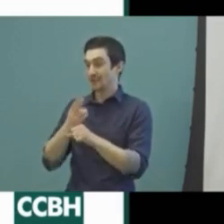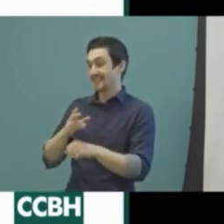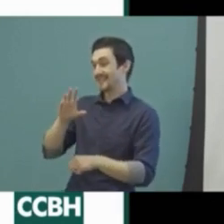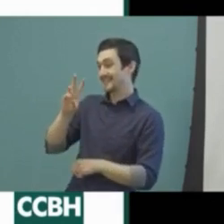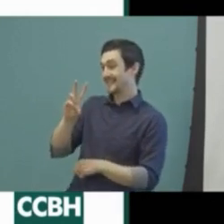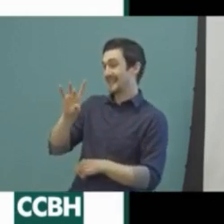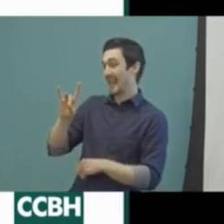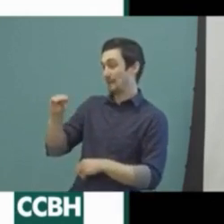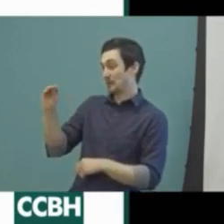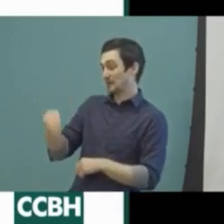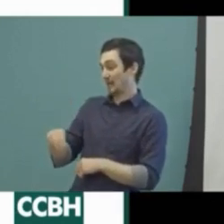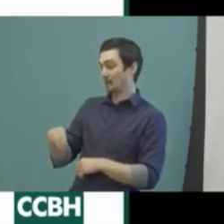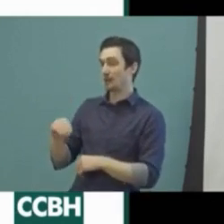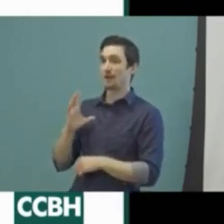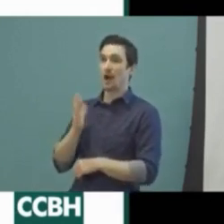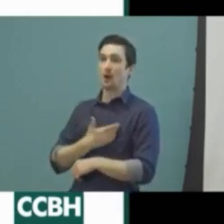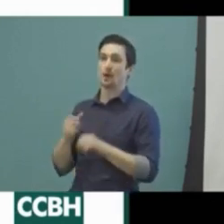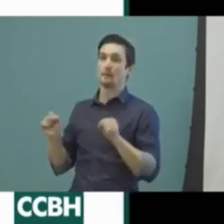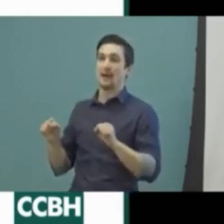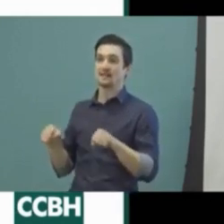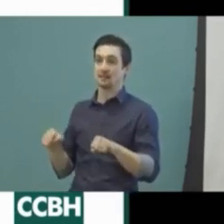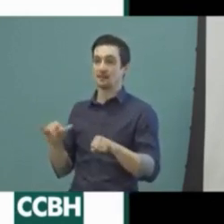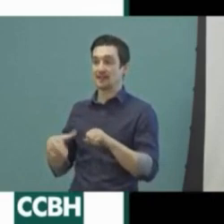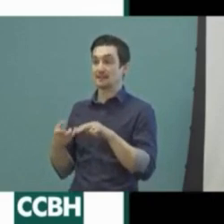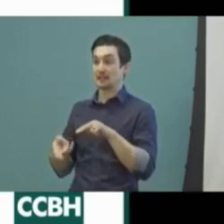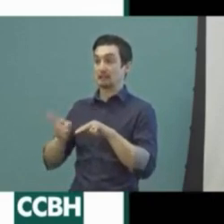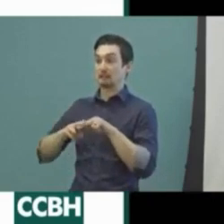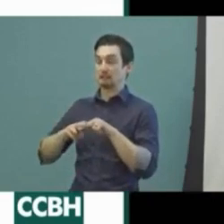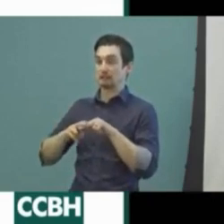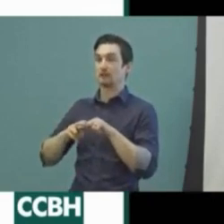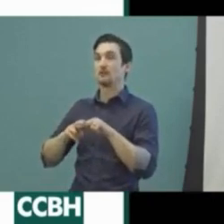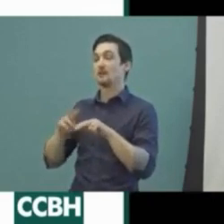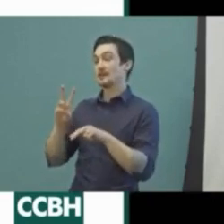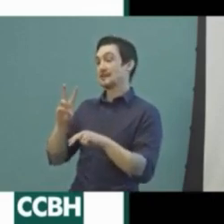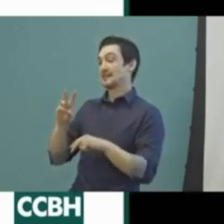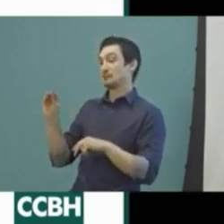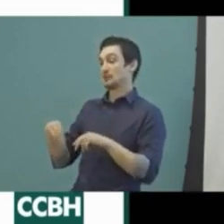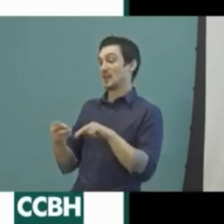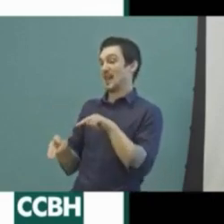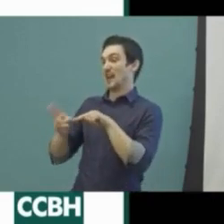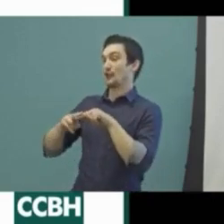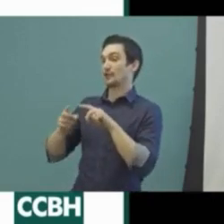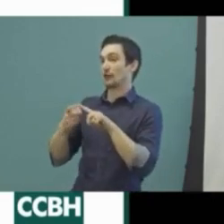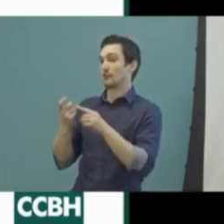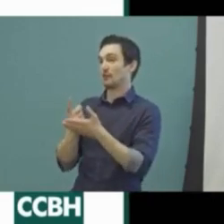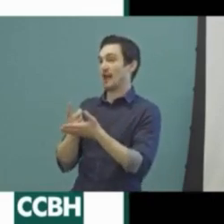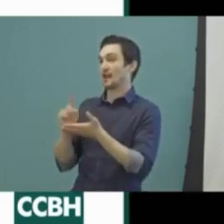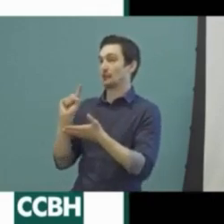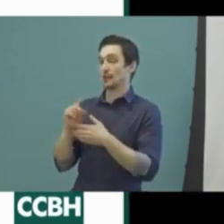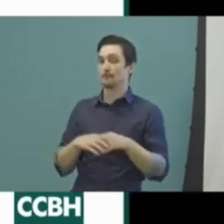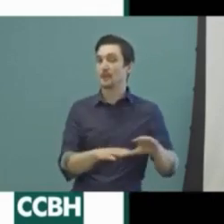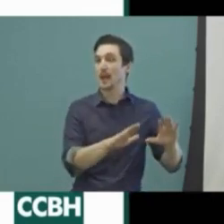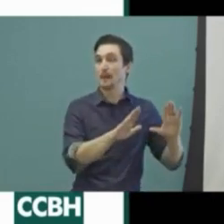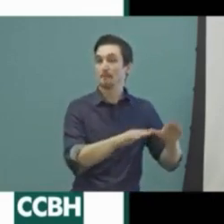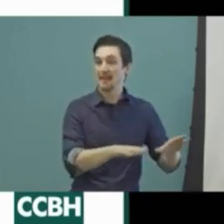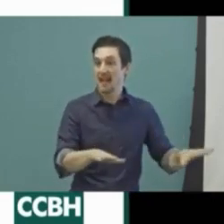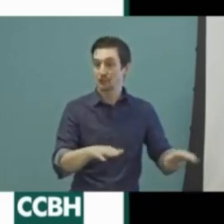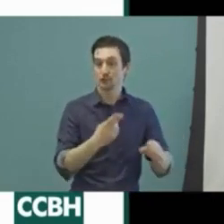of the capacity we have. That's an increase from 6% last week. Pediatric, we're